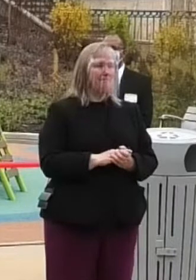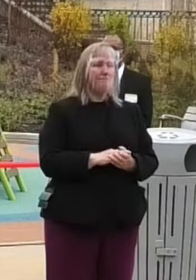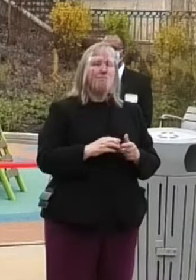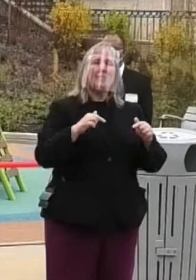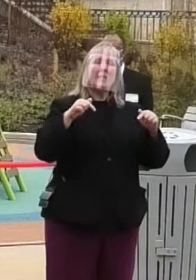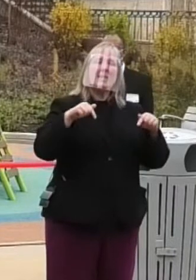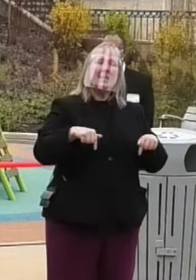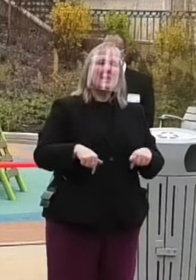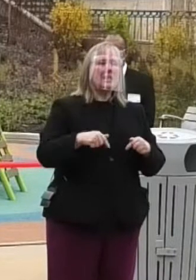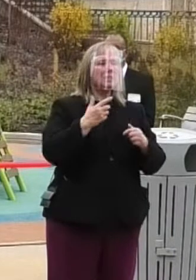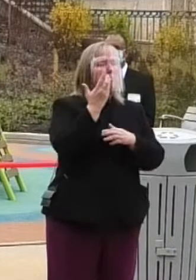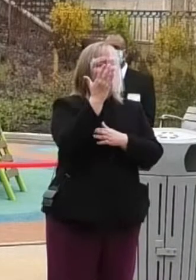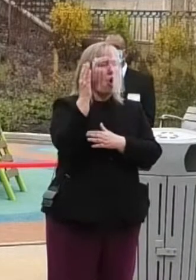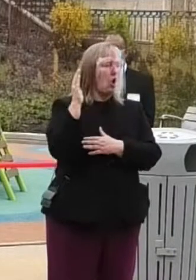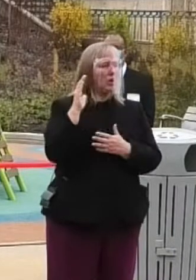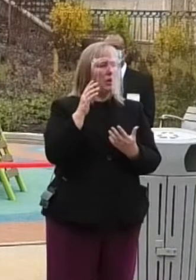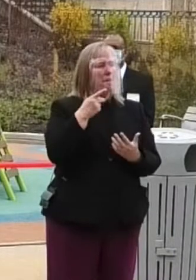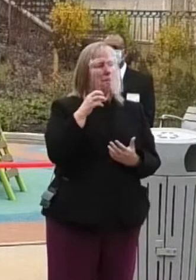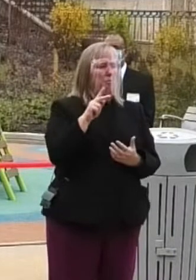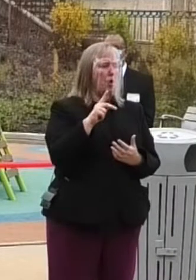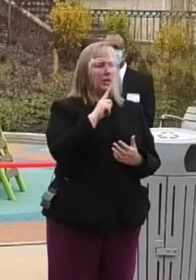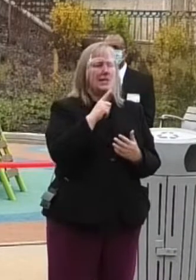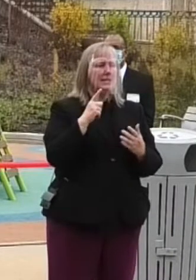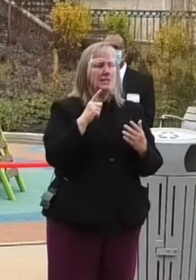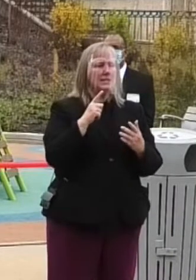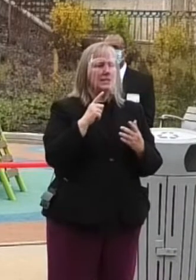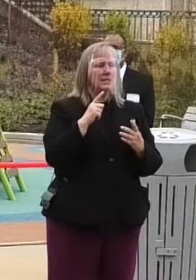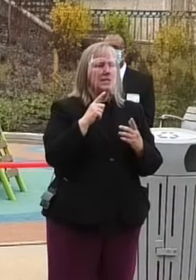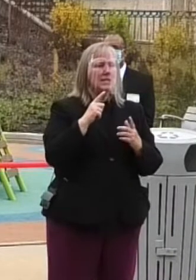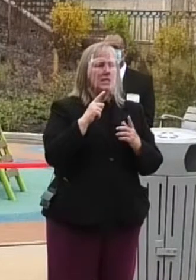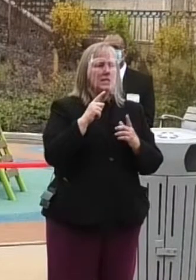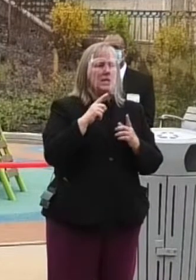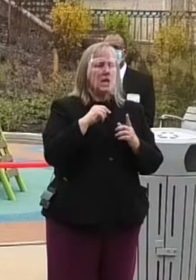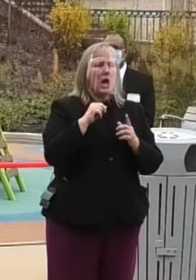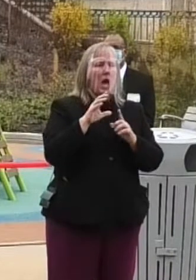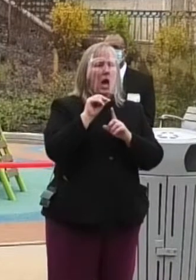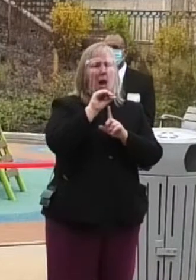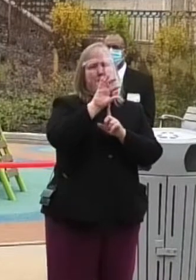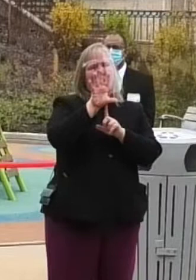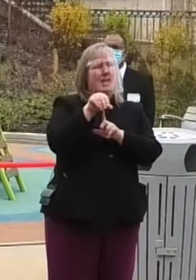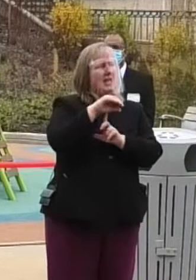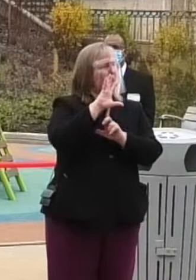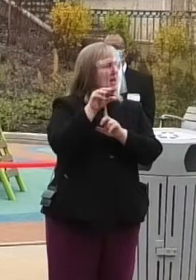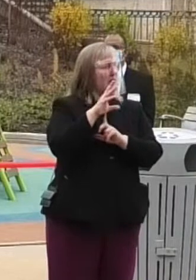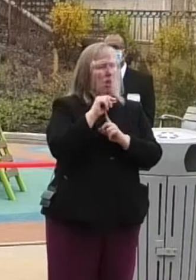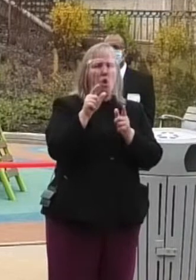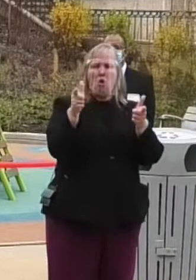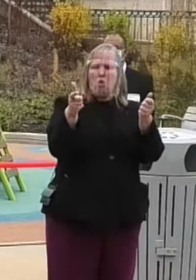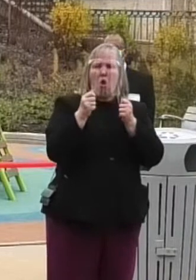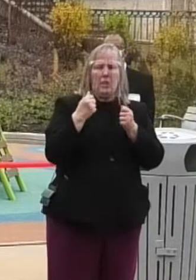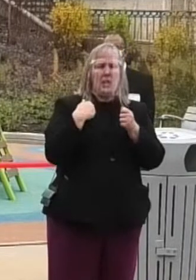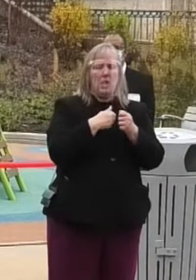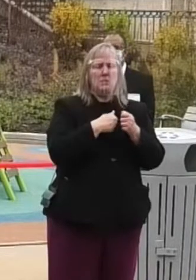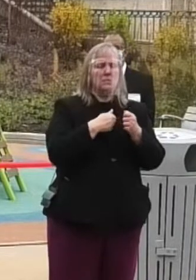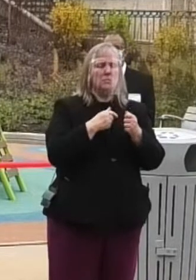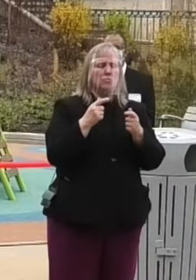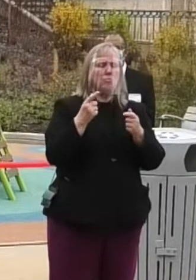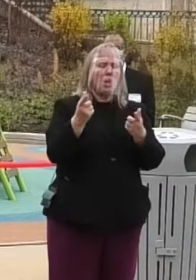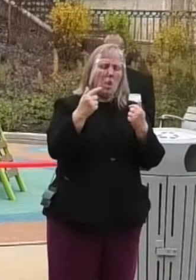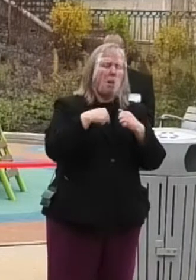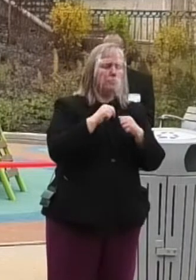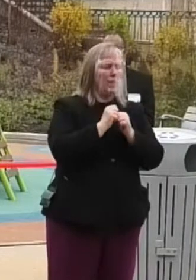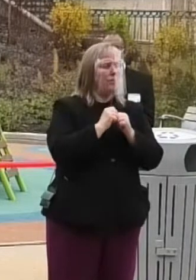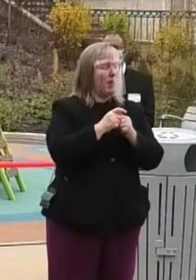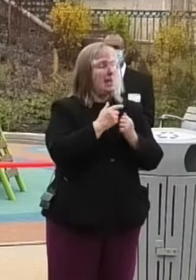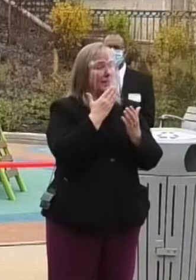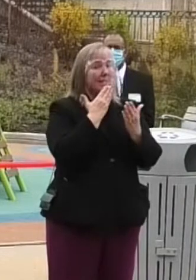This park is a beacon. It's calling us to come together as a community and give thanks, to celebrate for those